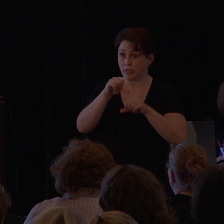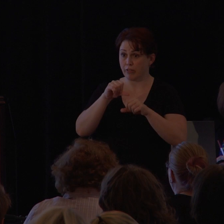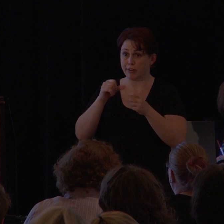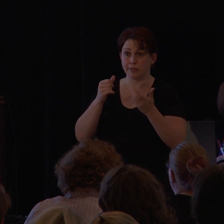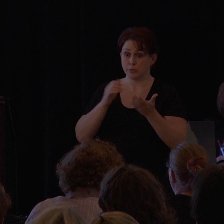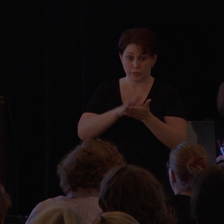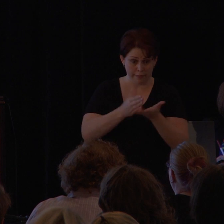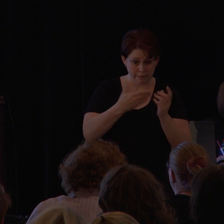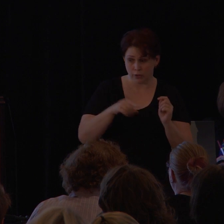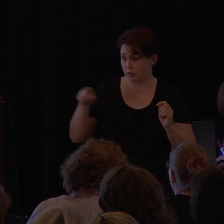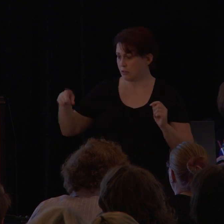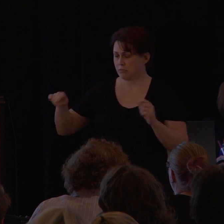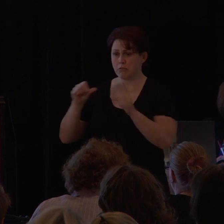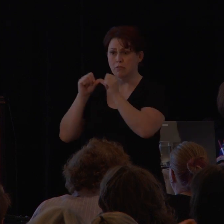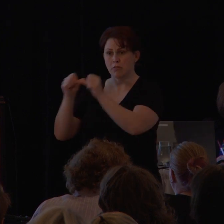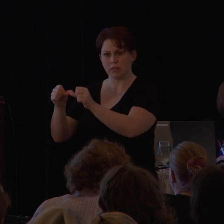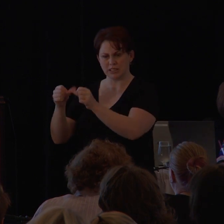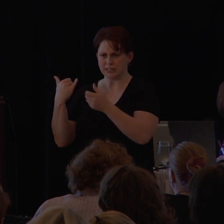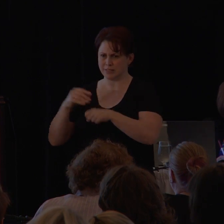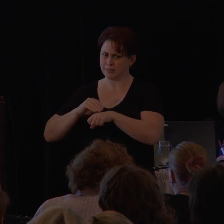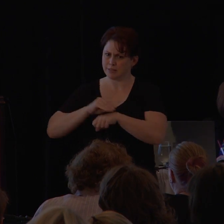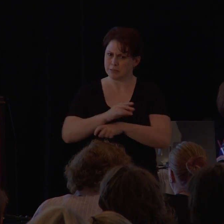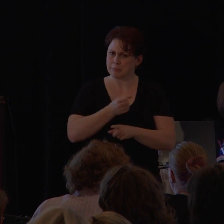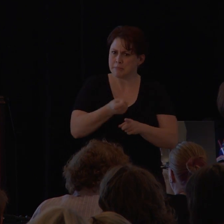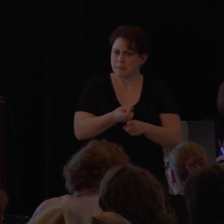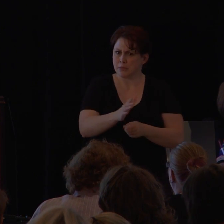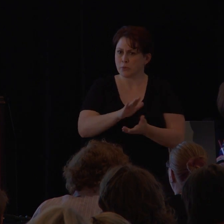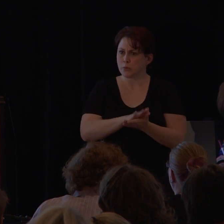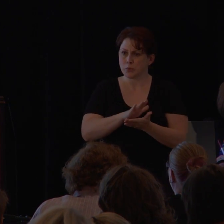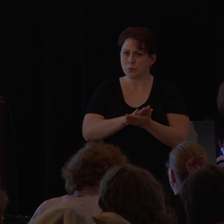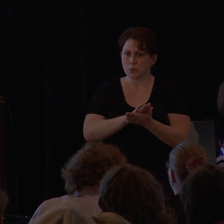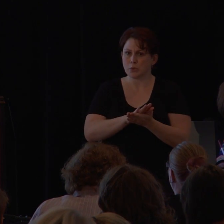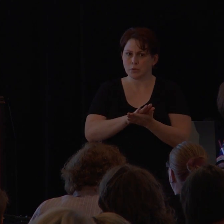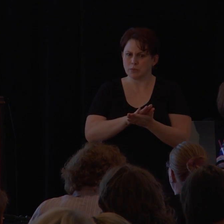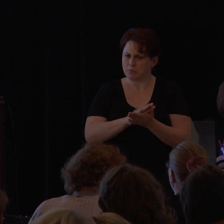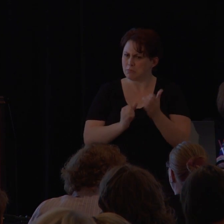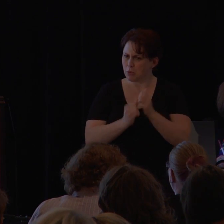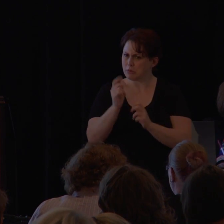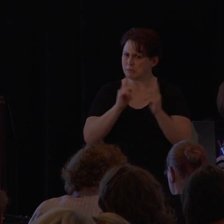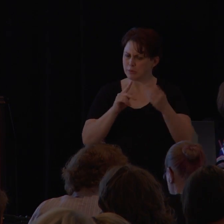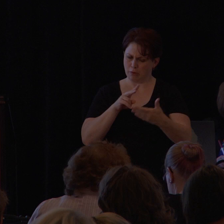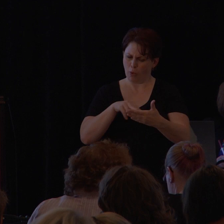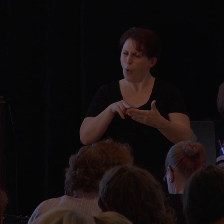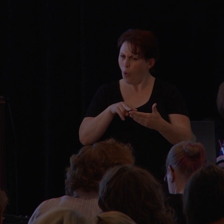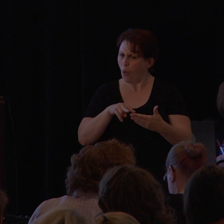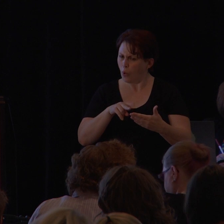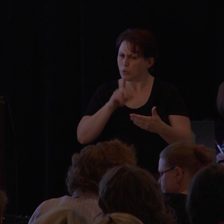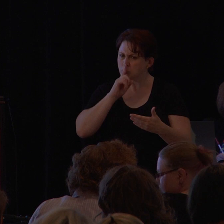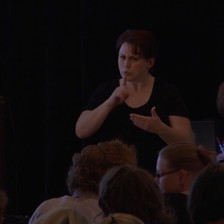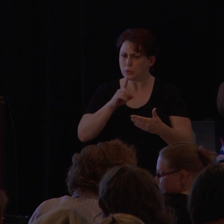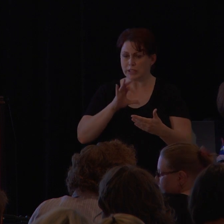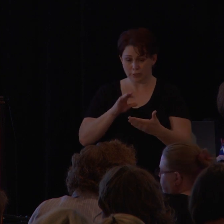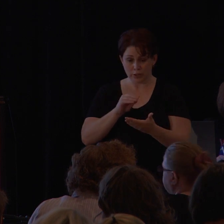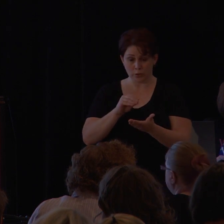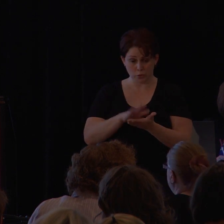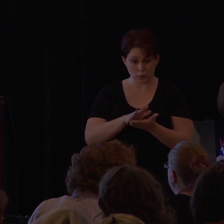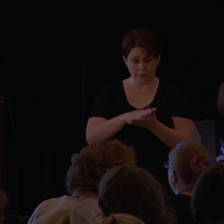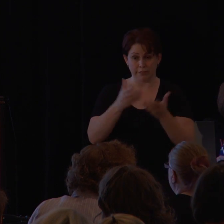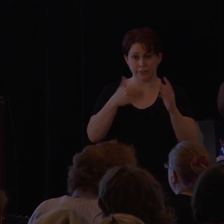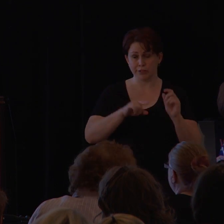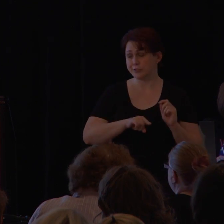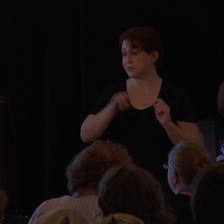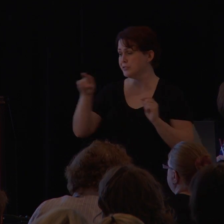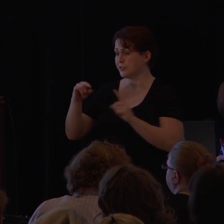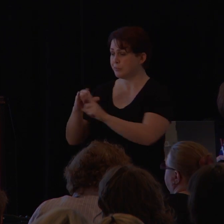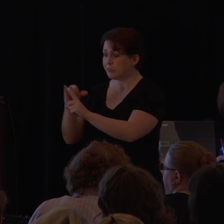within your jurisdiction. And I think pretty clearly most studies say that, of course there is. If they're being bullied and it's students and it's happening